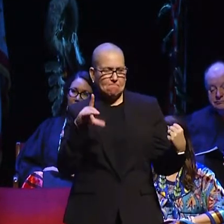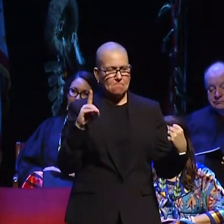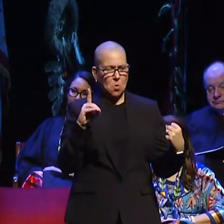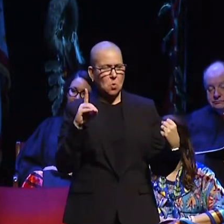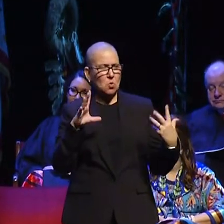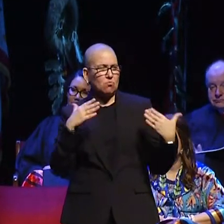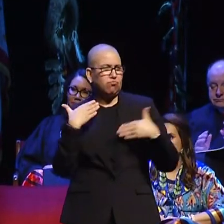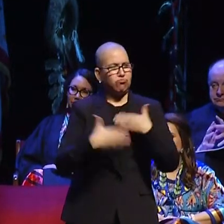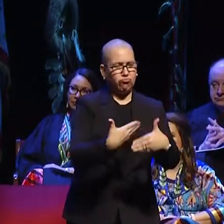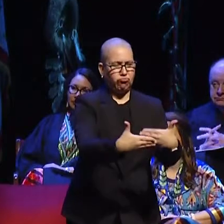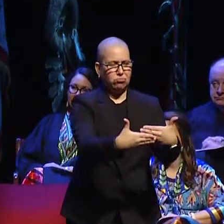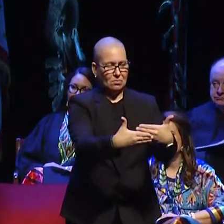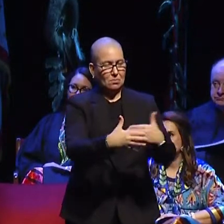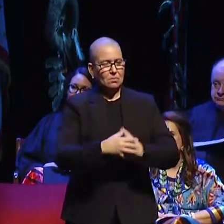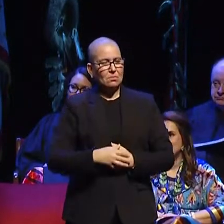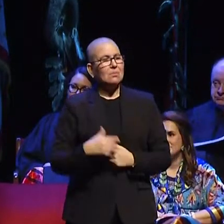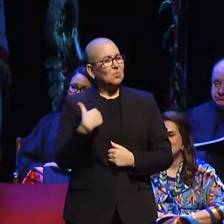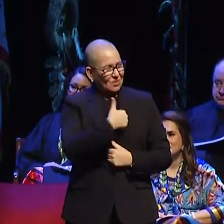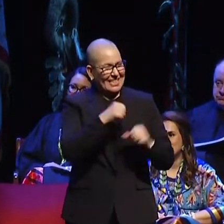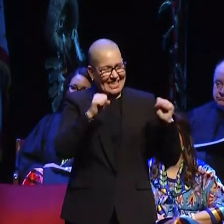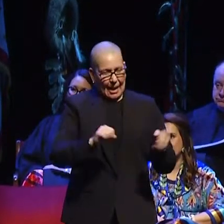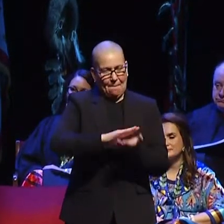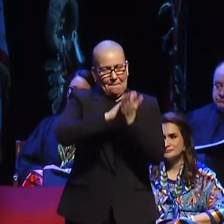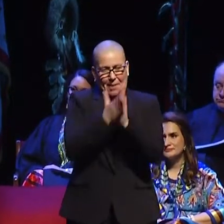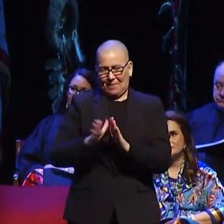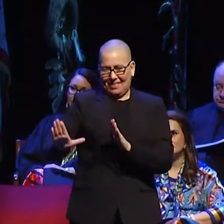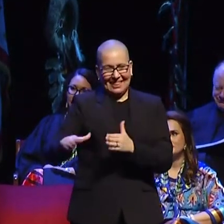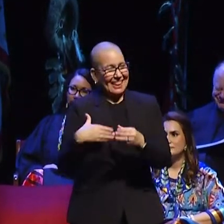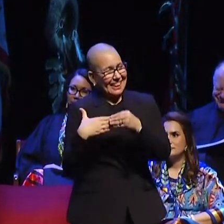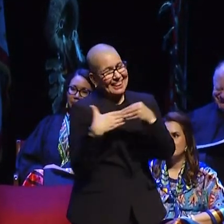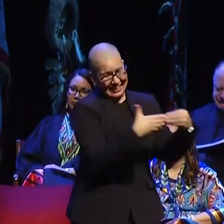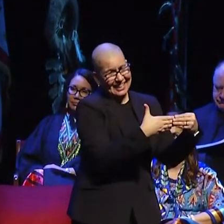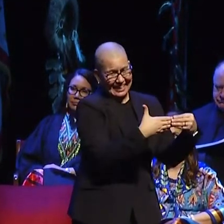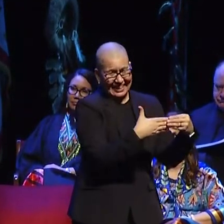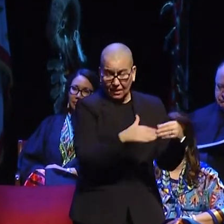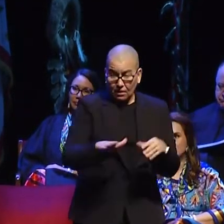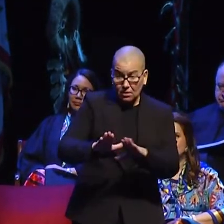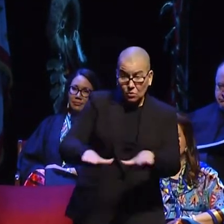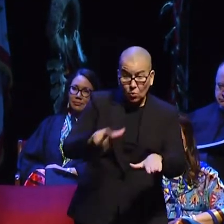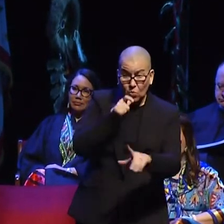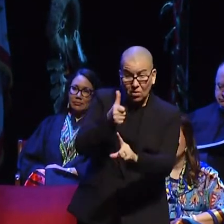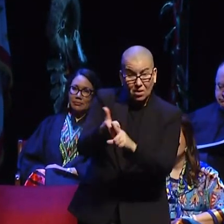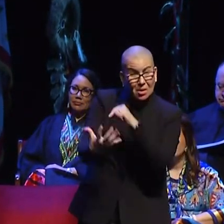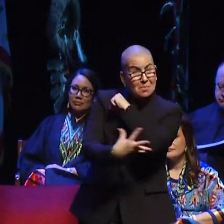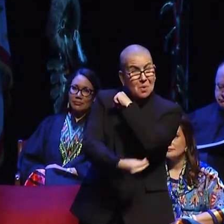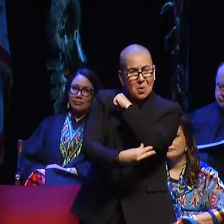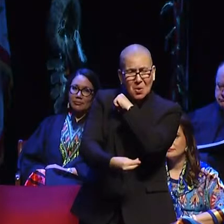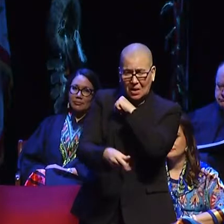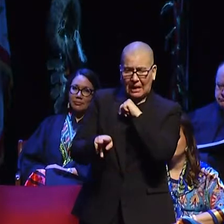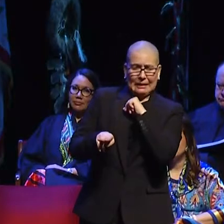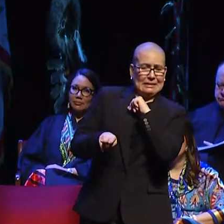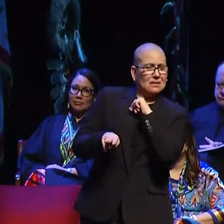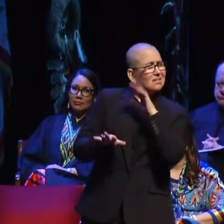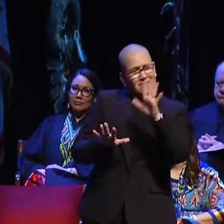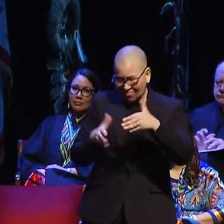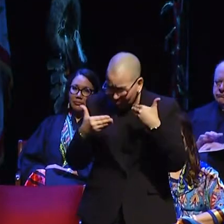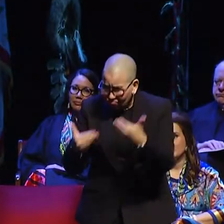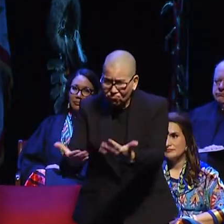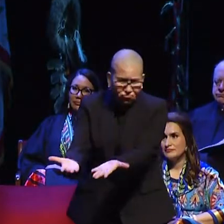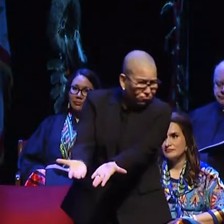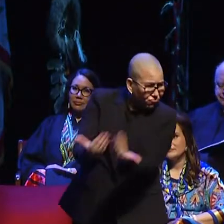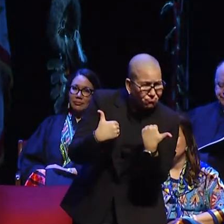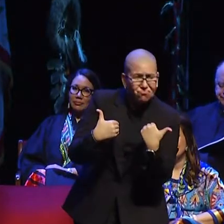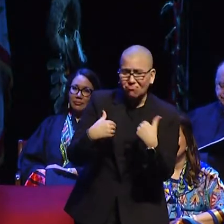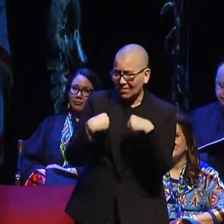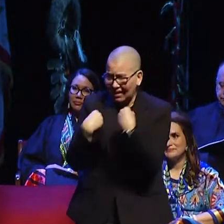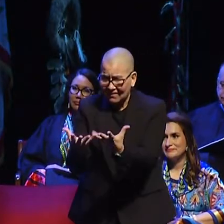nation in ending child poverty, making sure that every child receives that world-class education, and in doing so, we'll continue to make sure that Minnesota is the